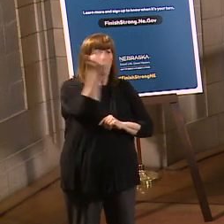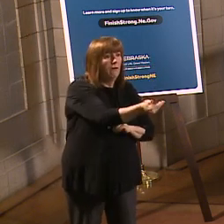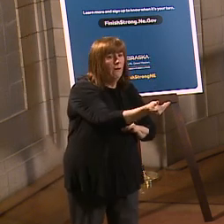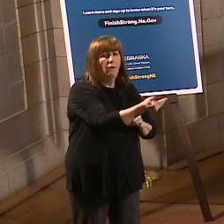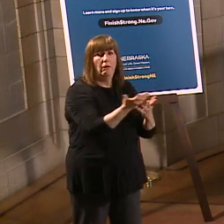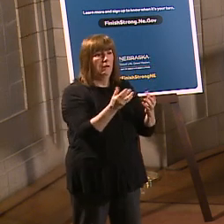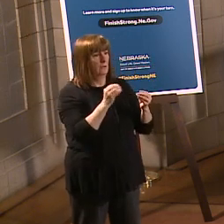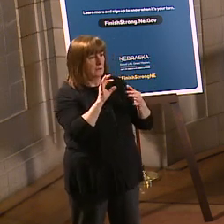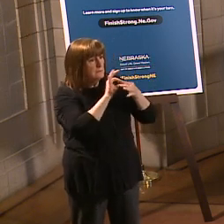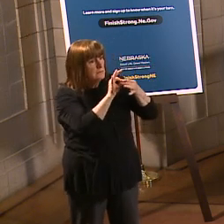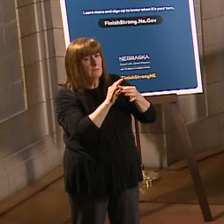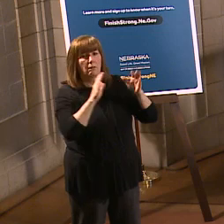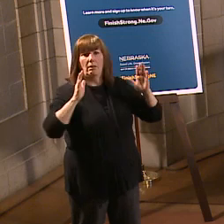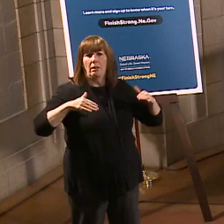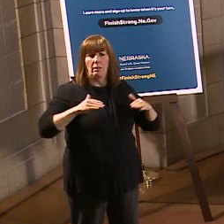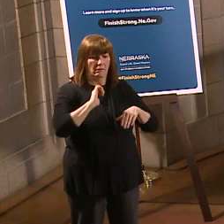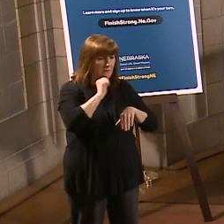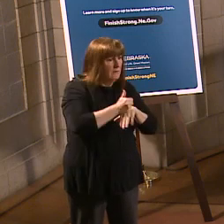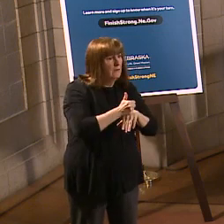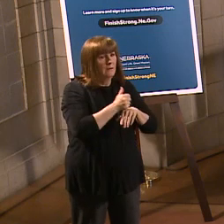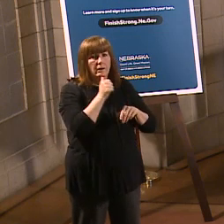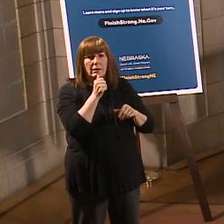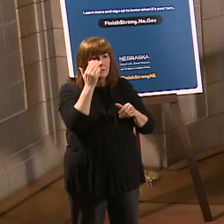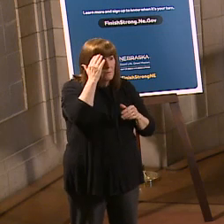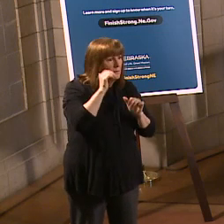establish those ties and get those working relationships going.